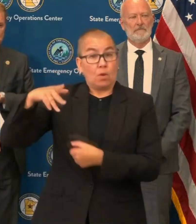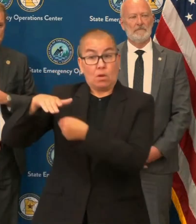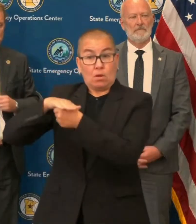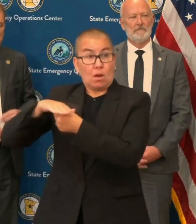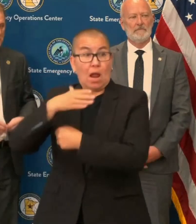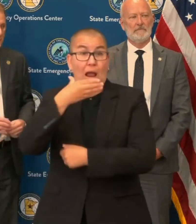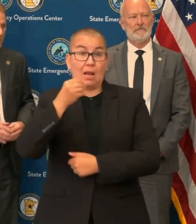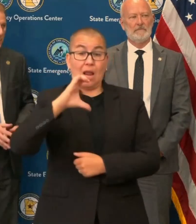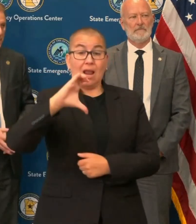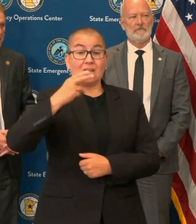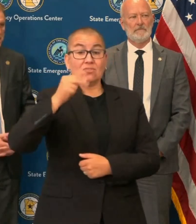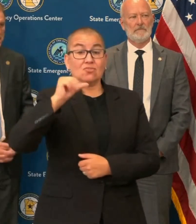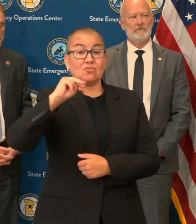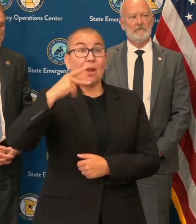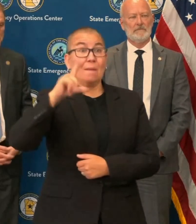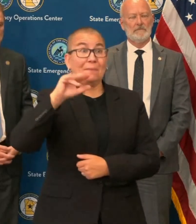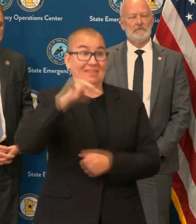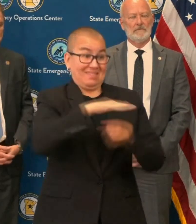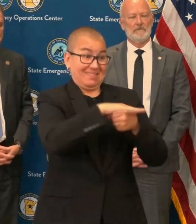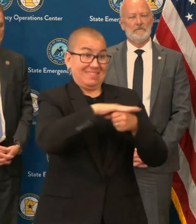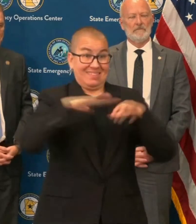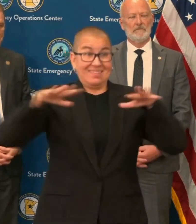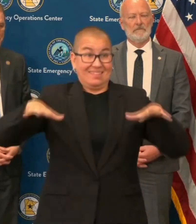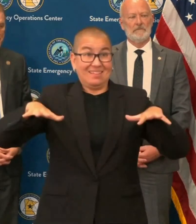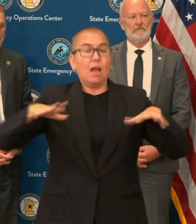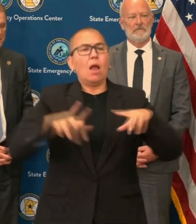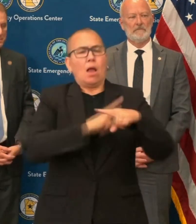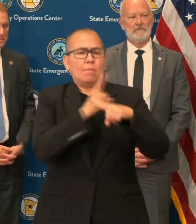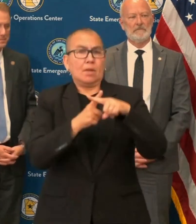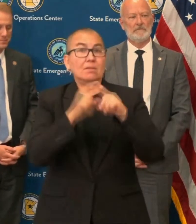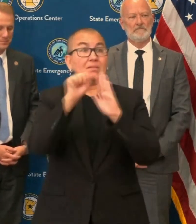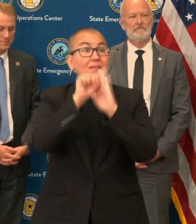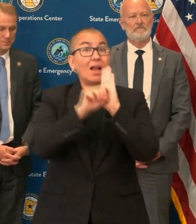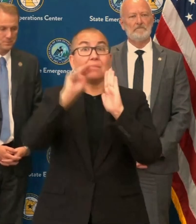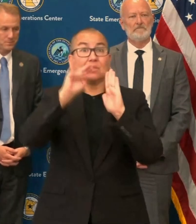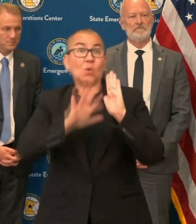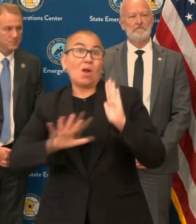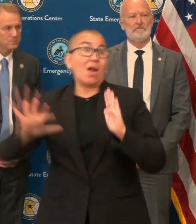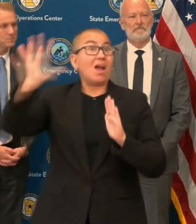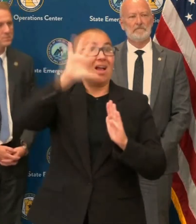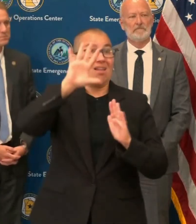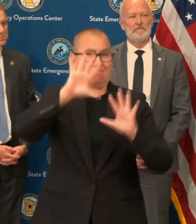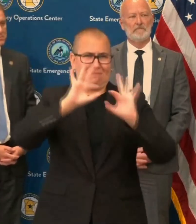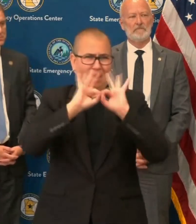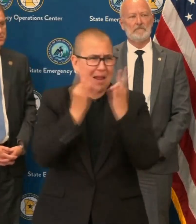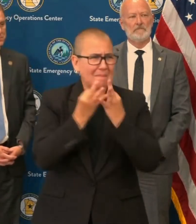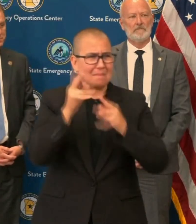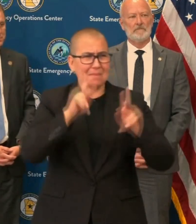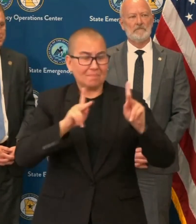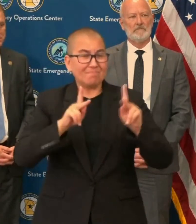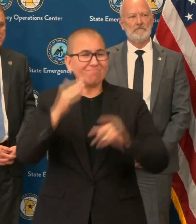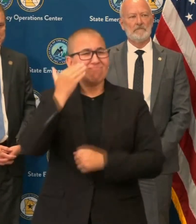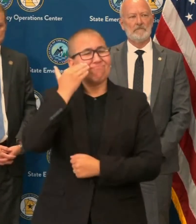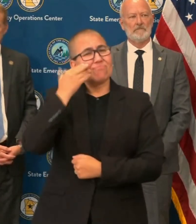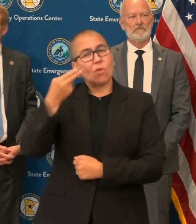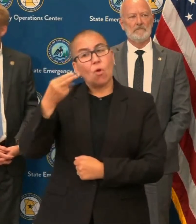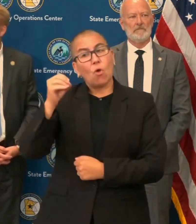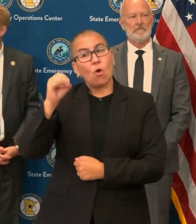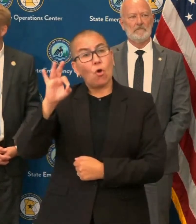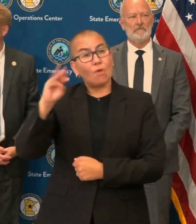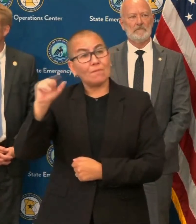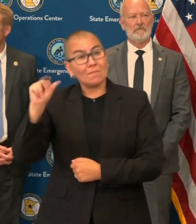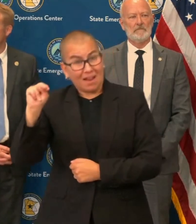our surrounding communities, in fact, the state, we're very much family. The Hoffman and Hortman families are very much our family. And